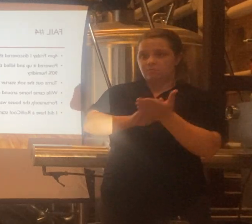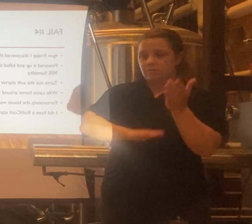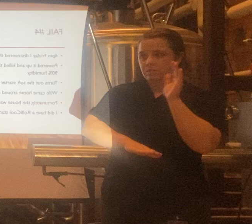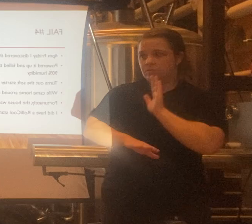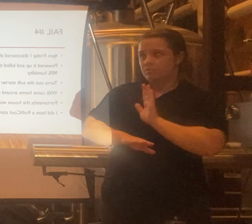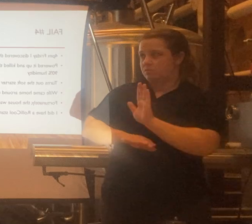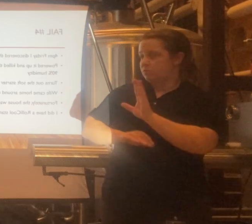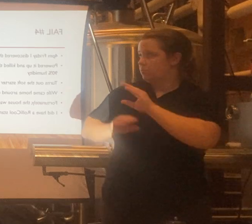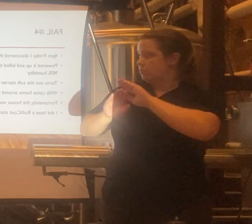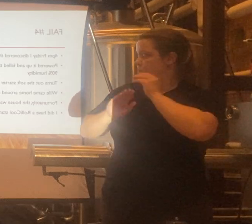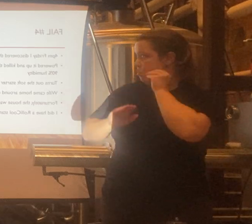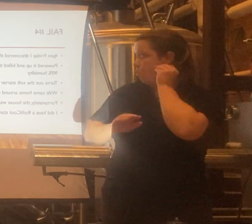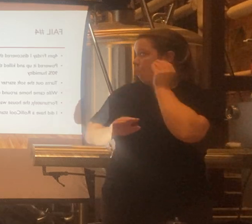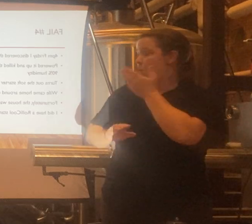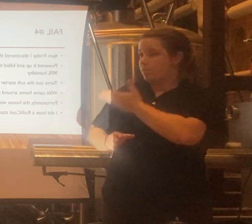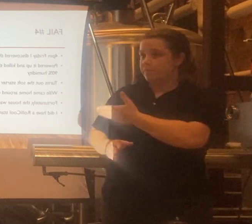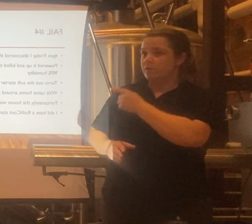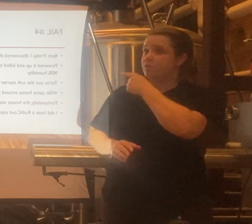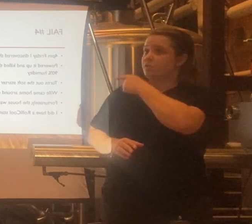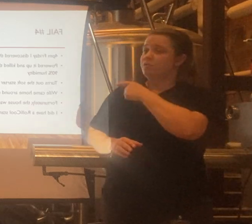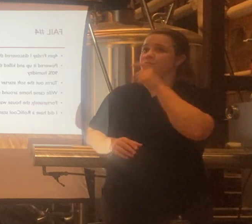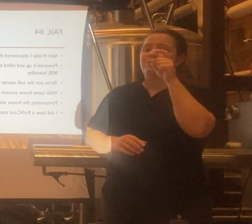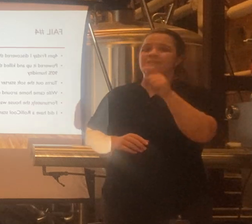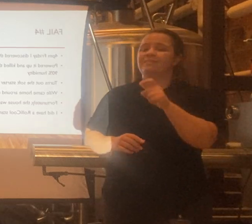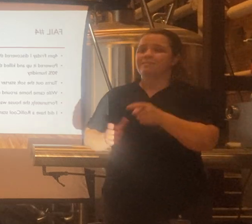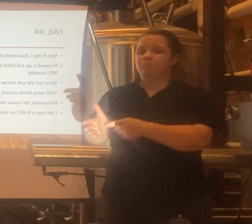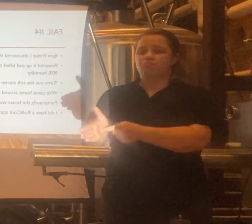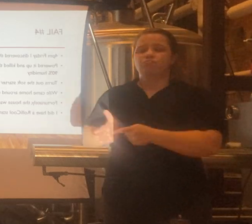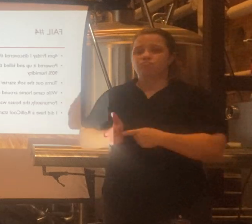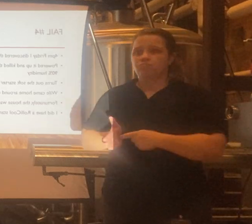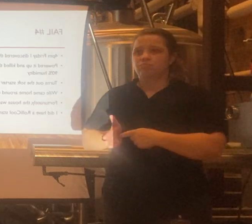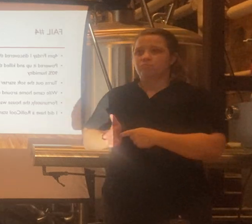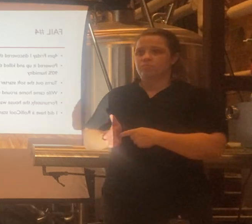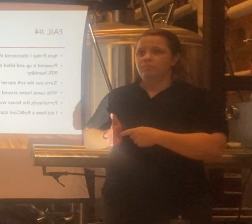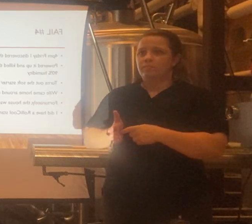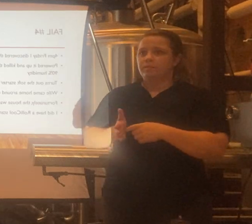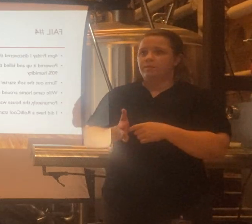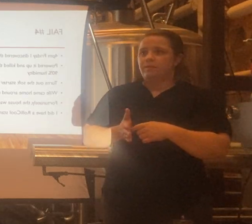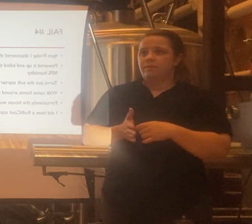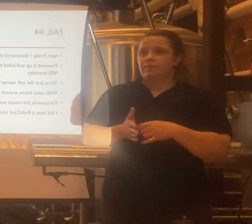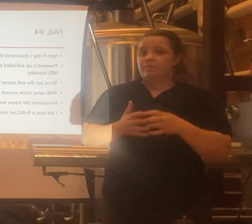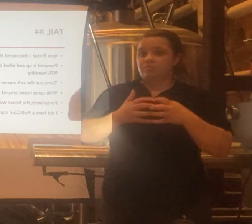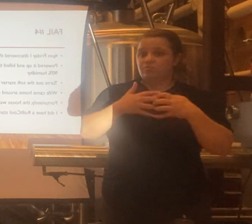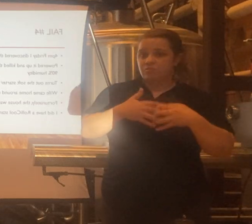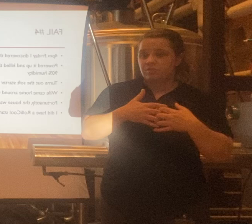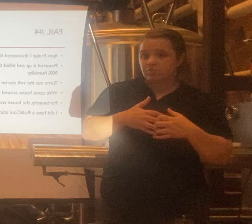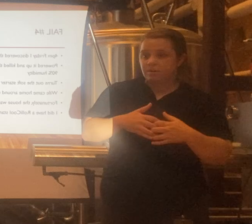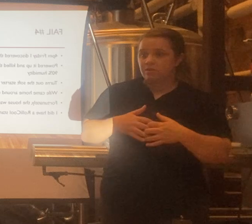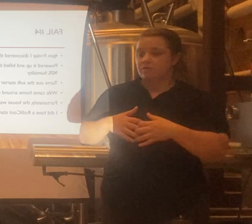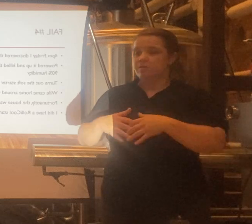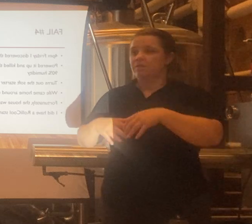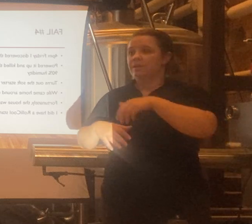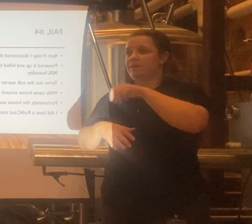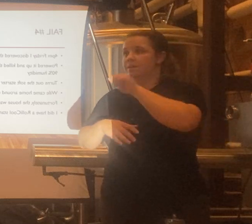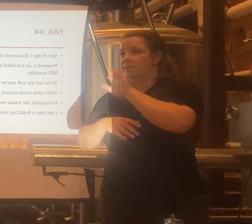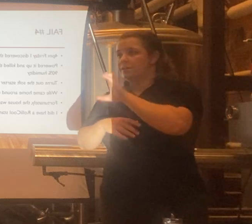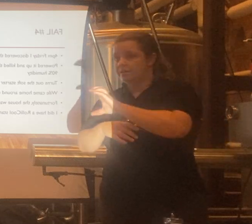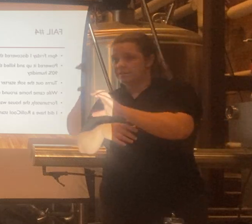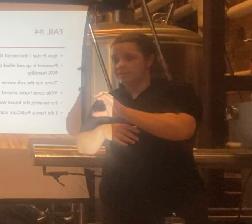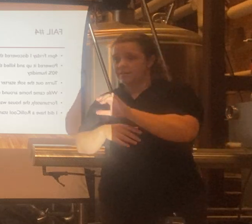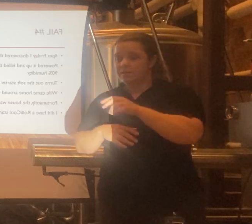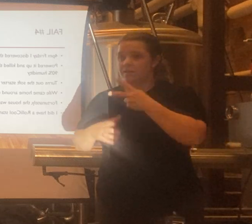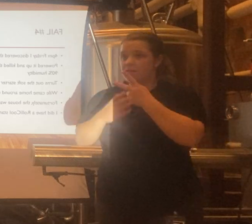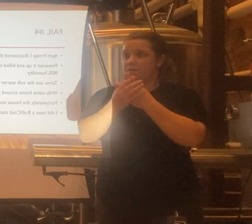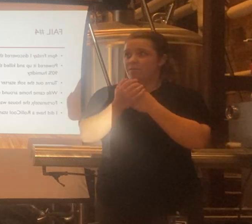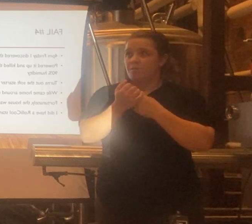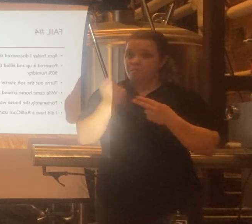amp units. But those are required. You cannot run a generator and an air conditioner and be a happy camper. You can